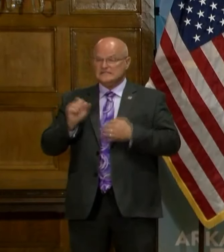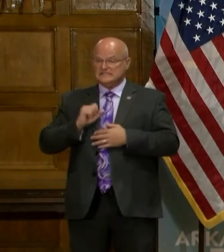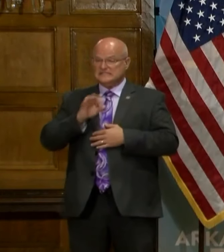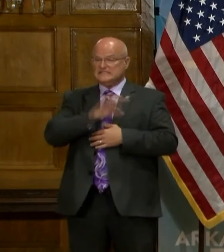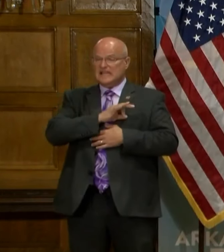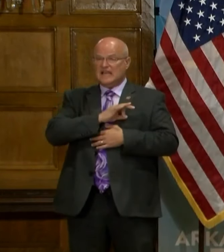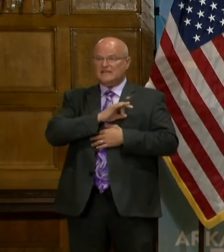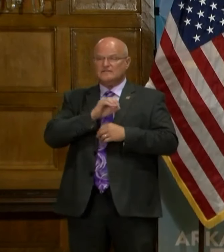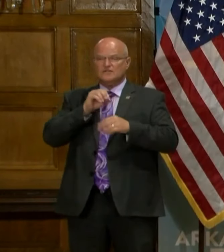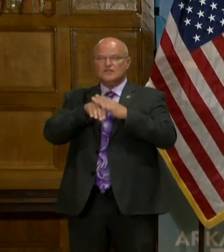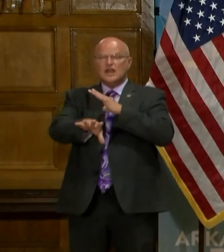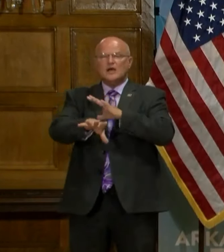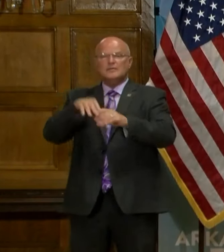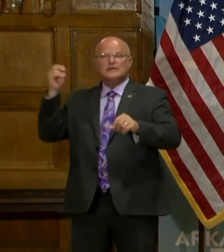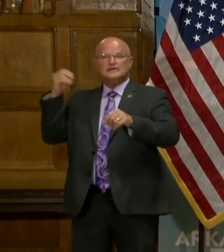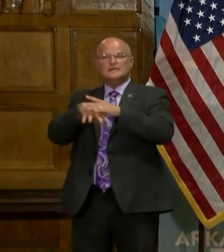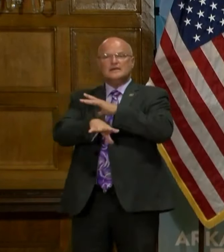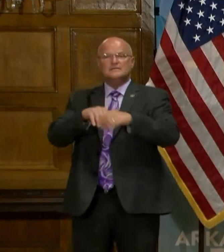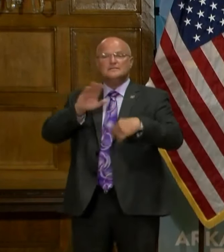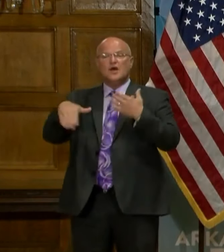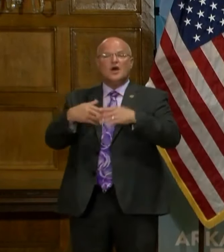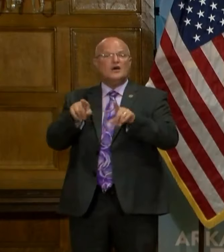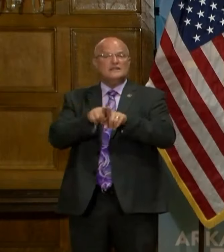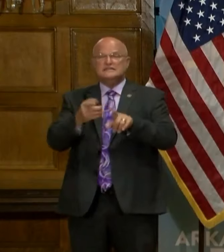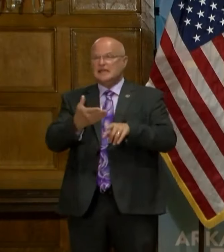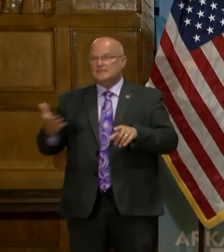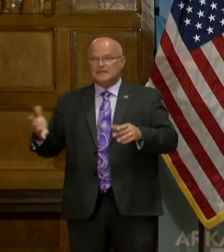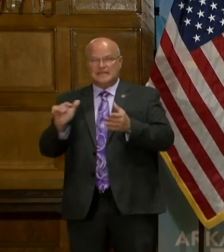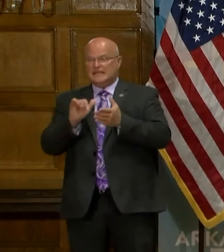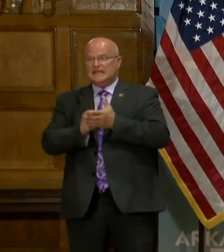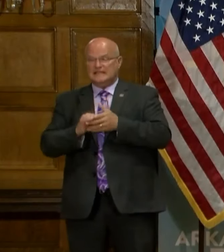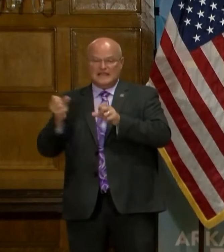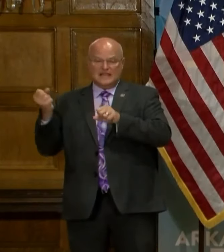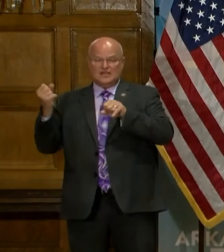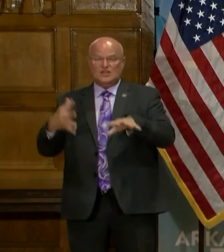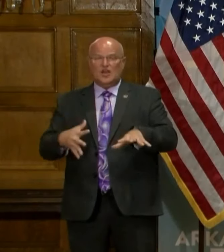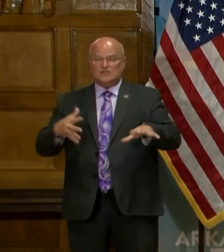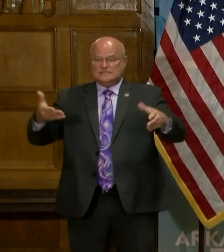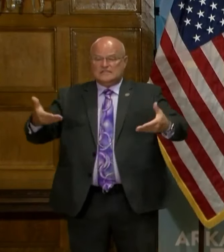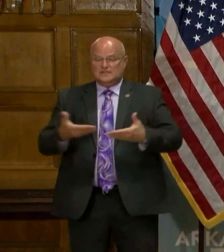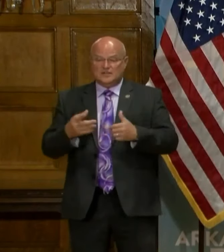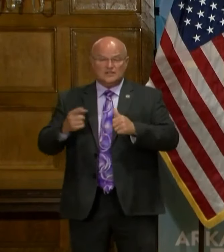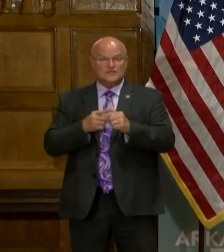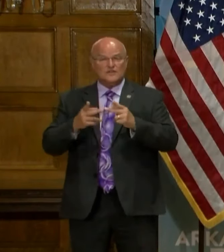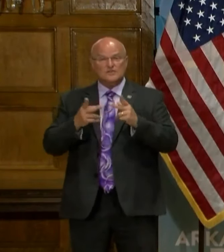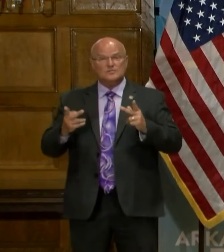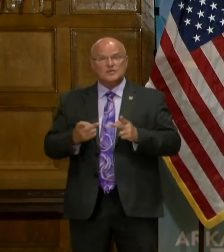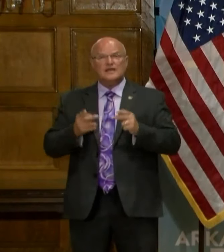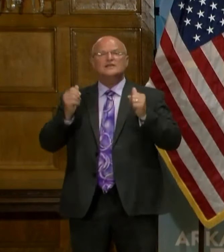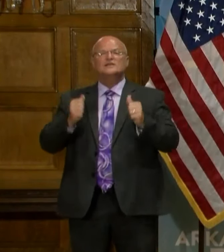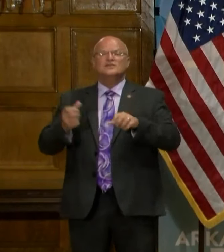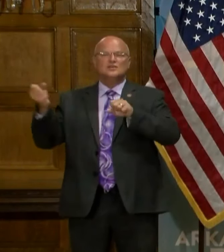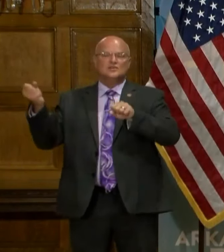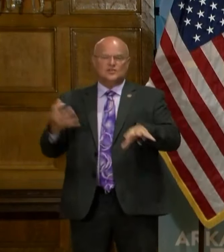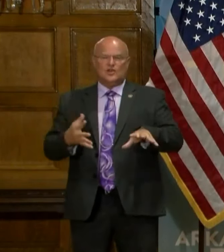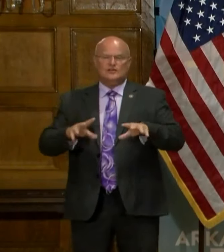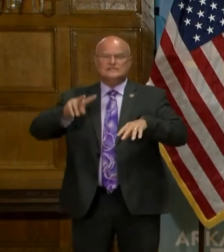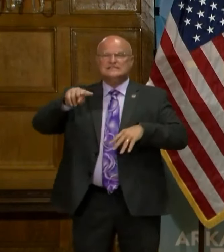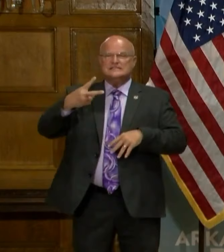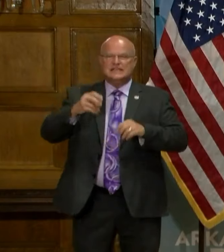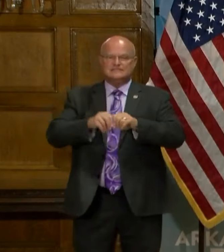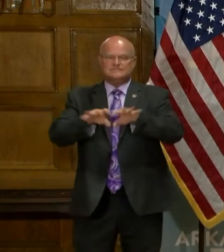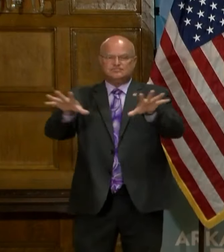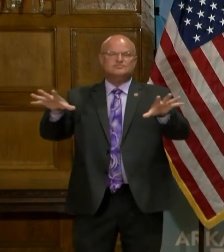staff who are coming and going, and all the same things that caused the introduction in the first place could cause a second